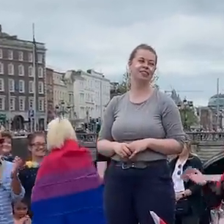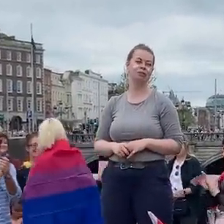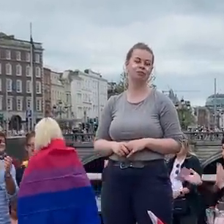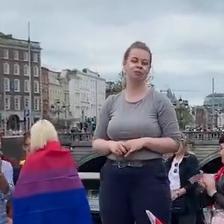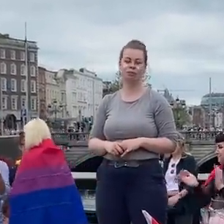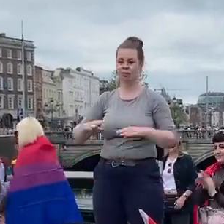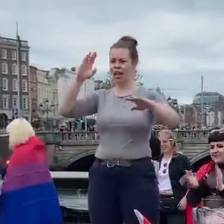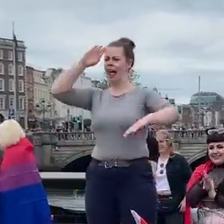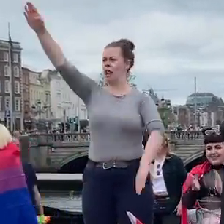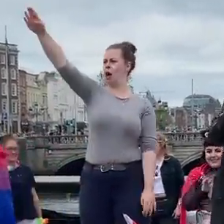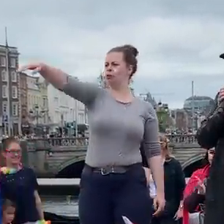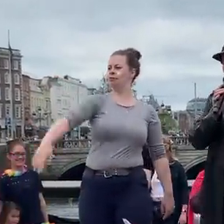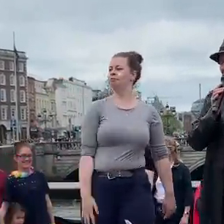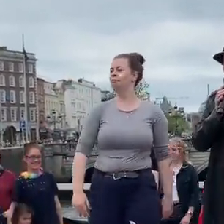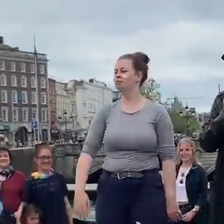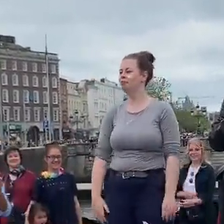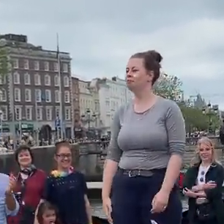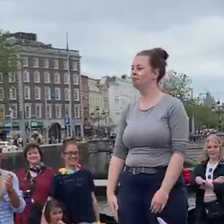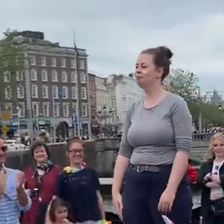Hello!